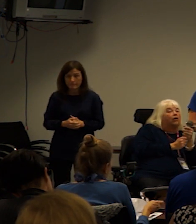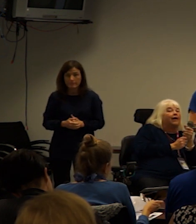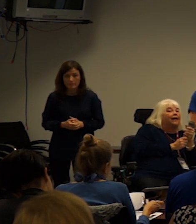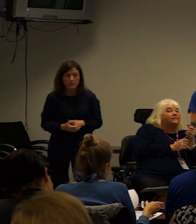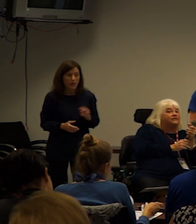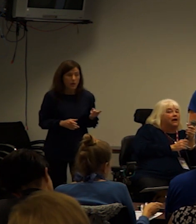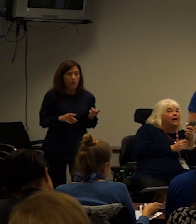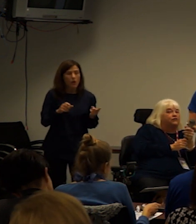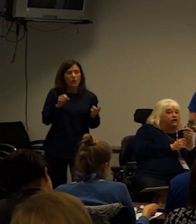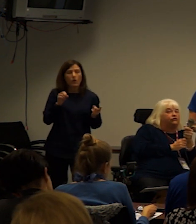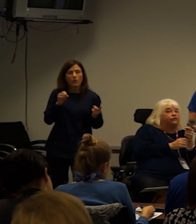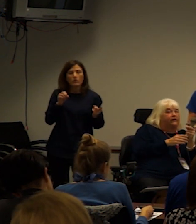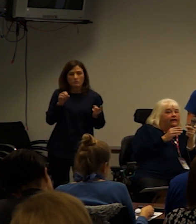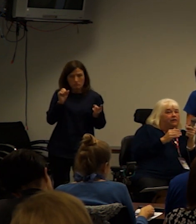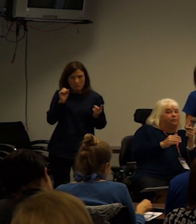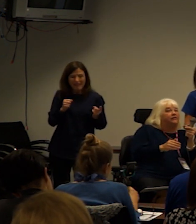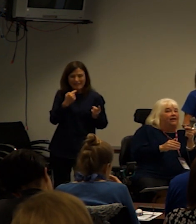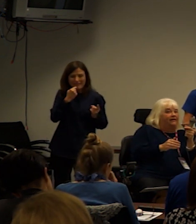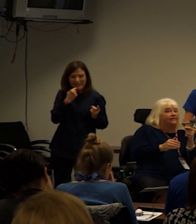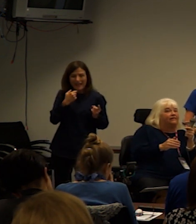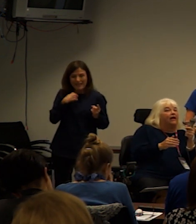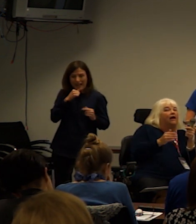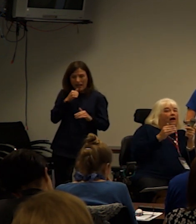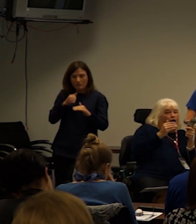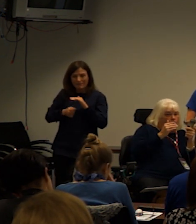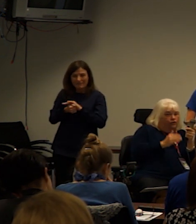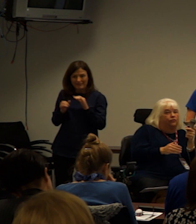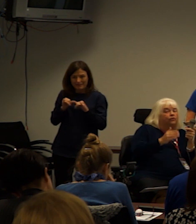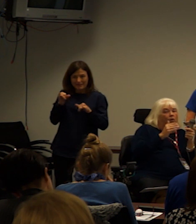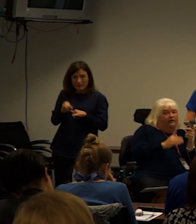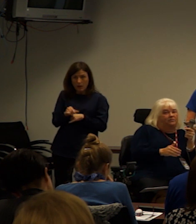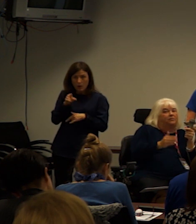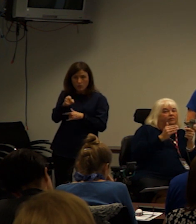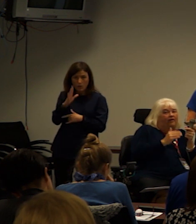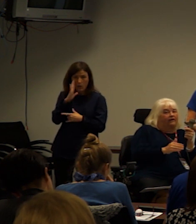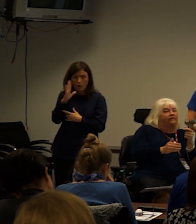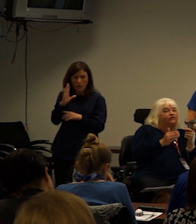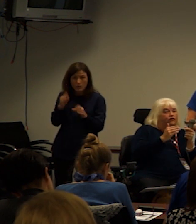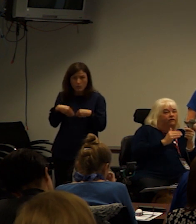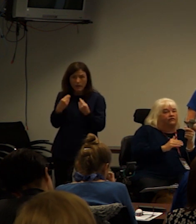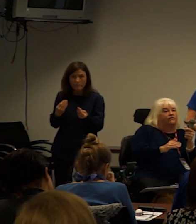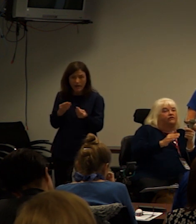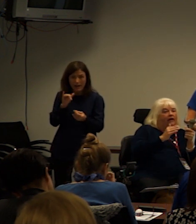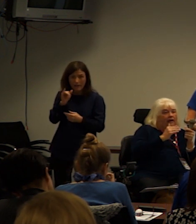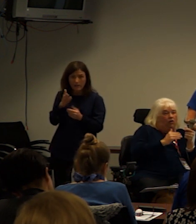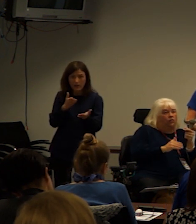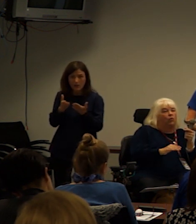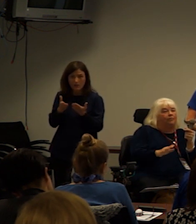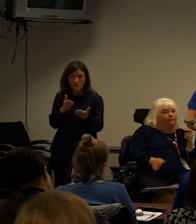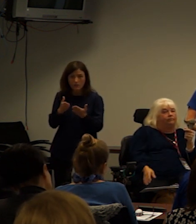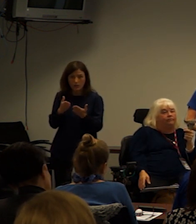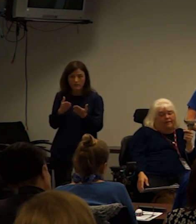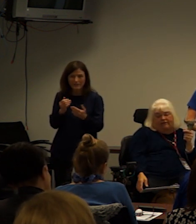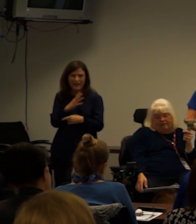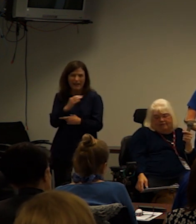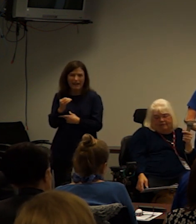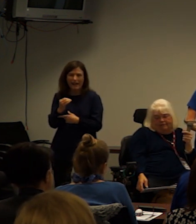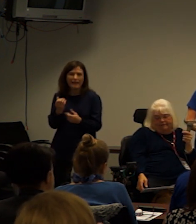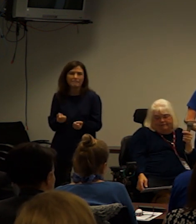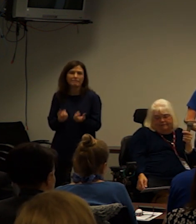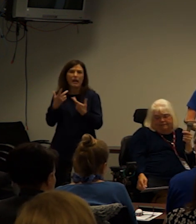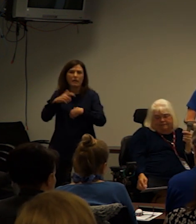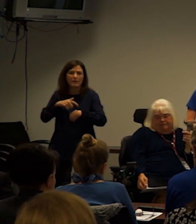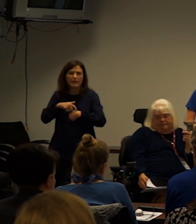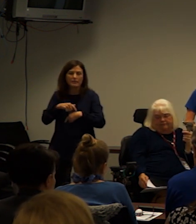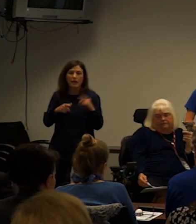right. Or I'm sheltering in place. Are you going to be providing these services and on what basis? And